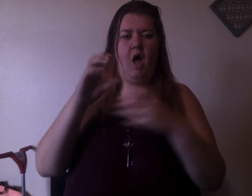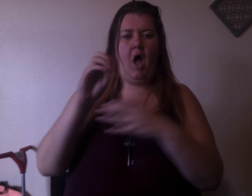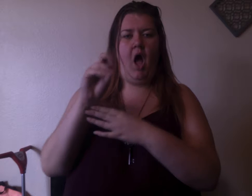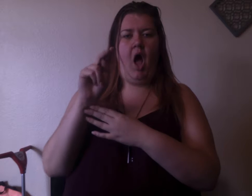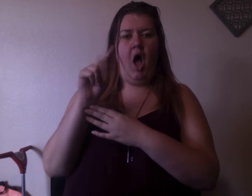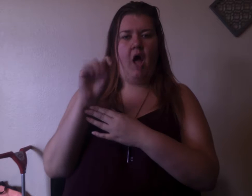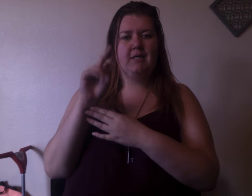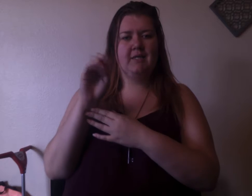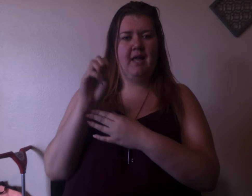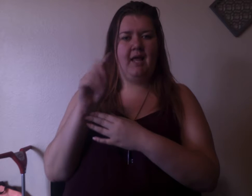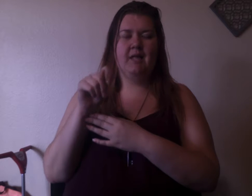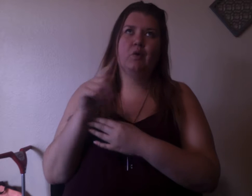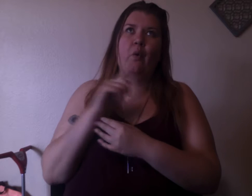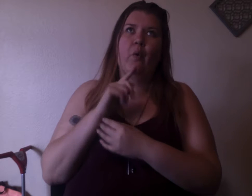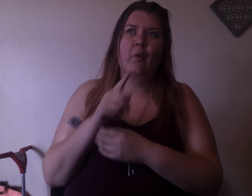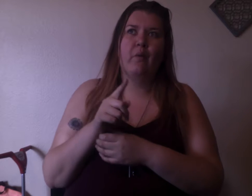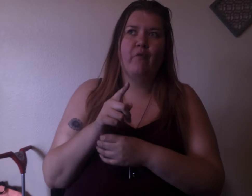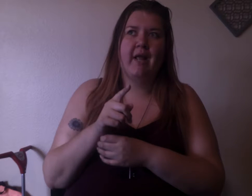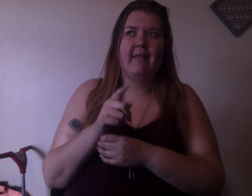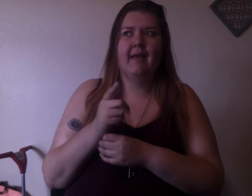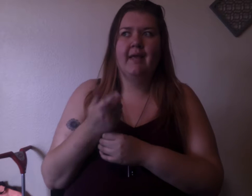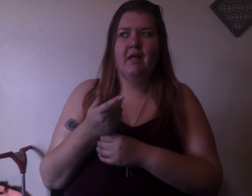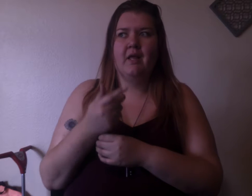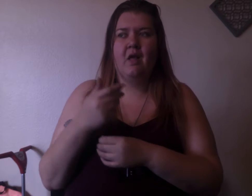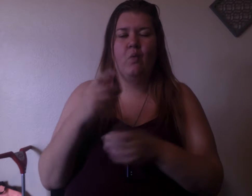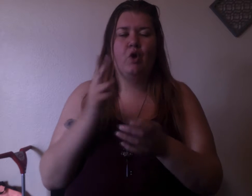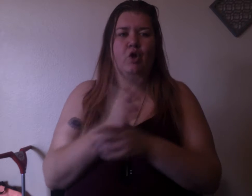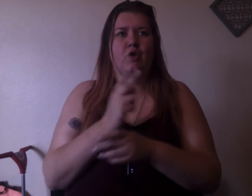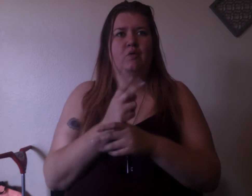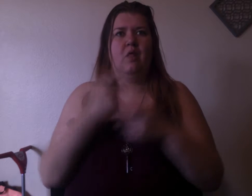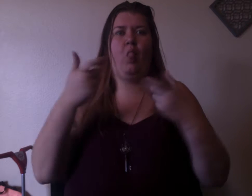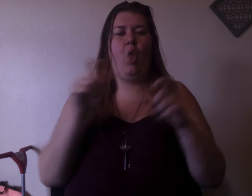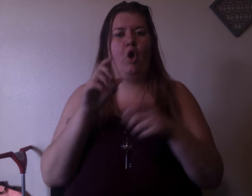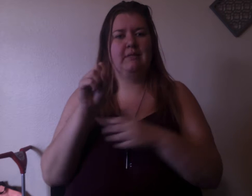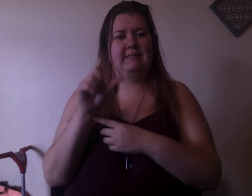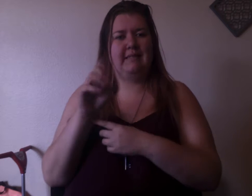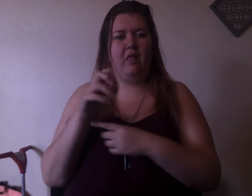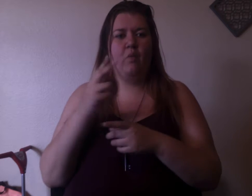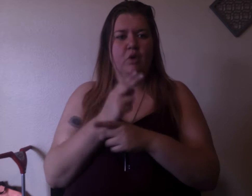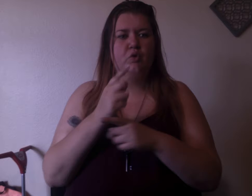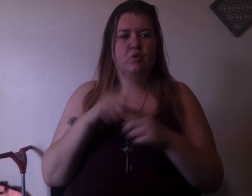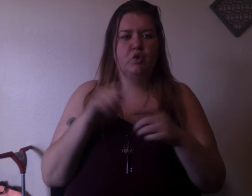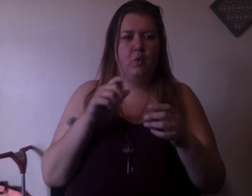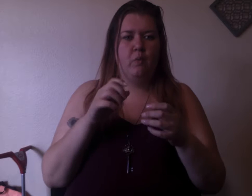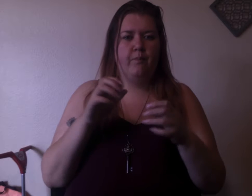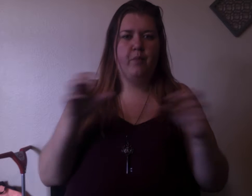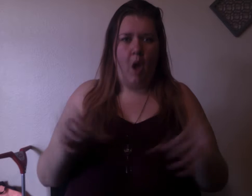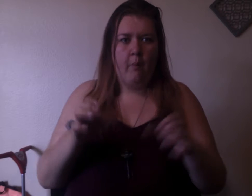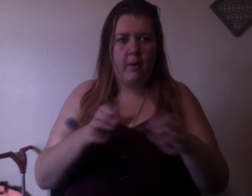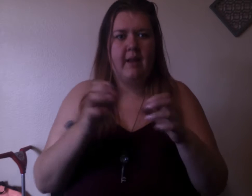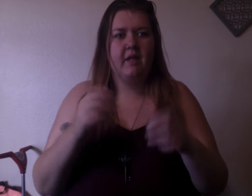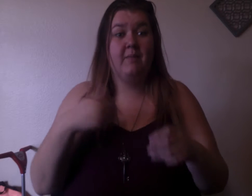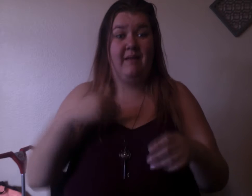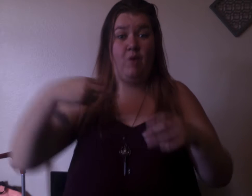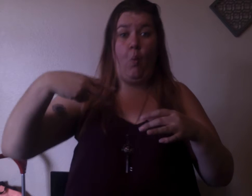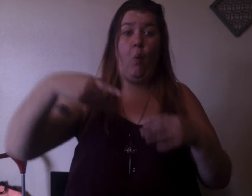is beyond the scale that we're used to operating. We've seen maps, so maybe we're a little used to it. But if you ever had to walk across this type of distance,